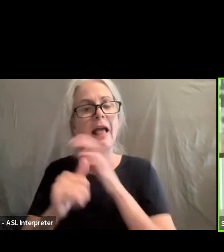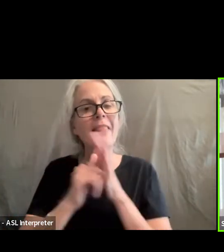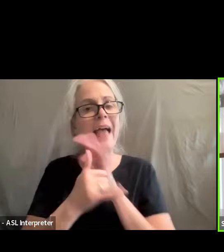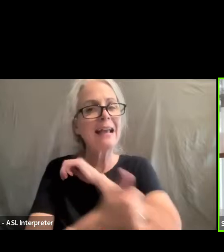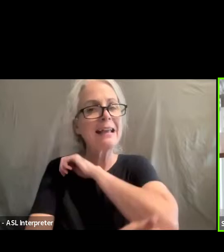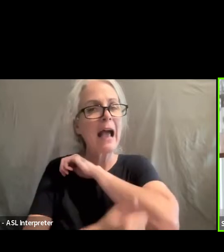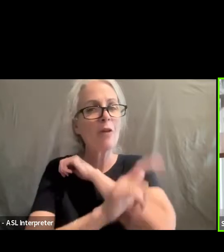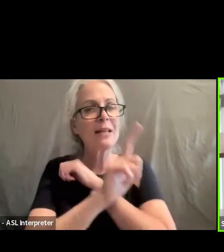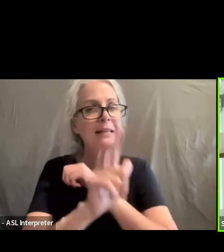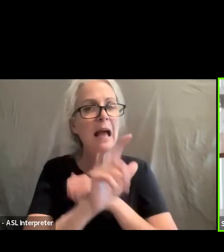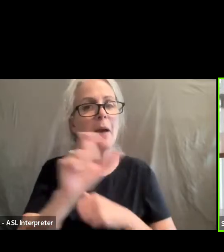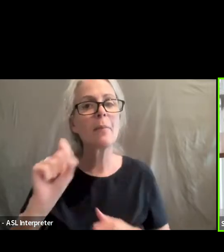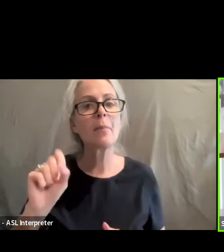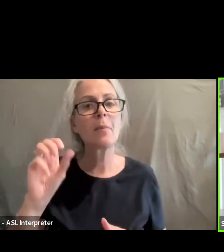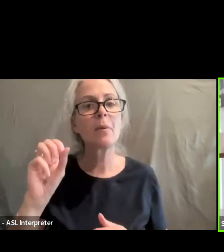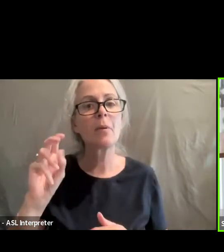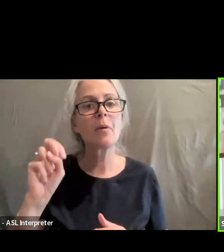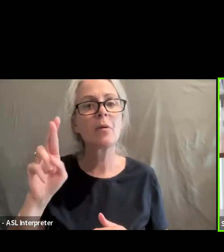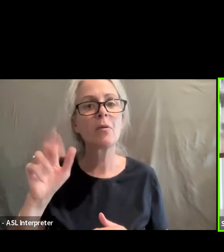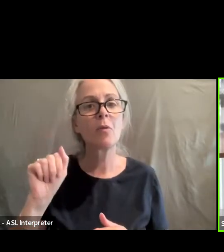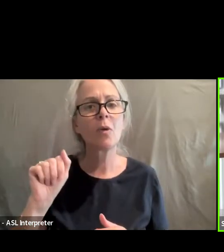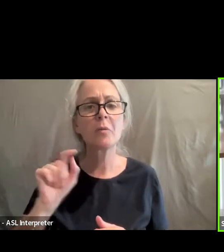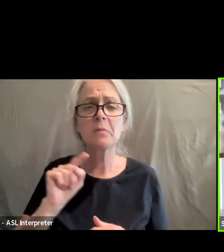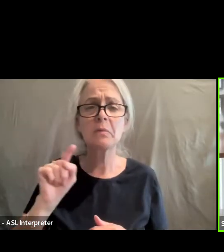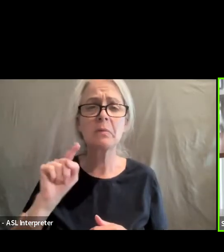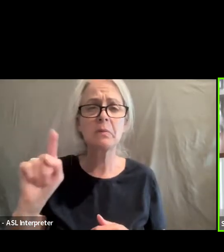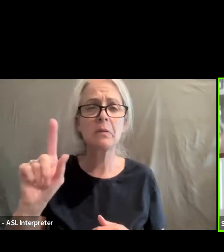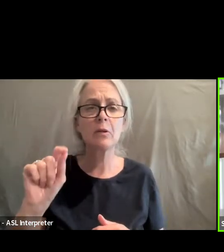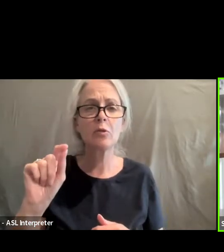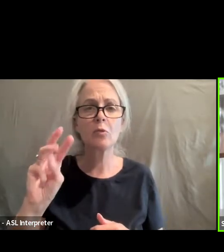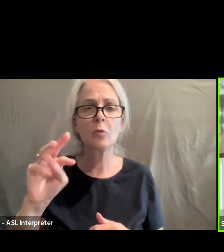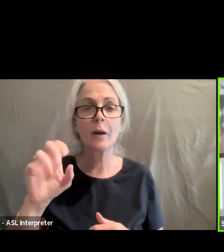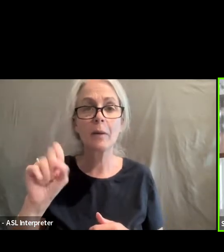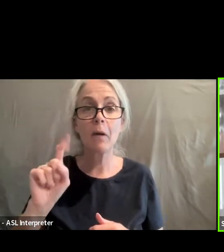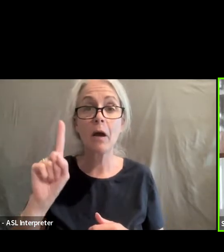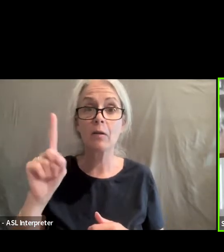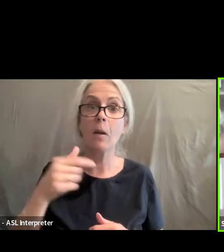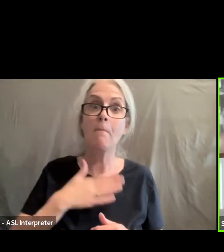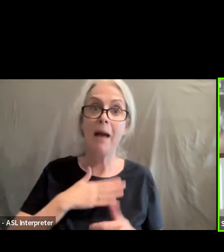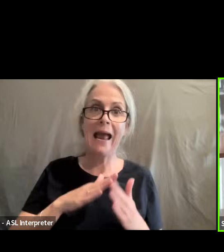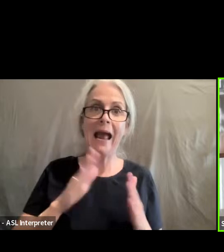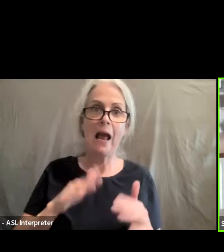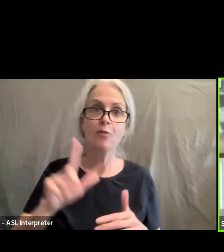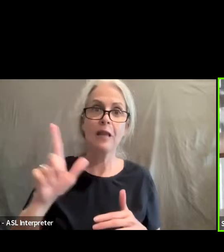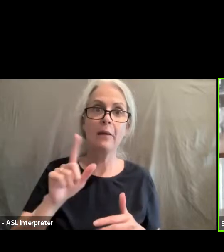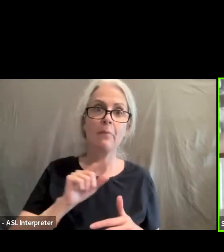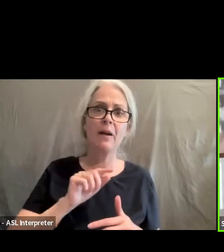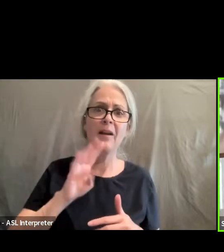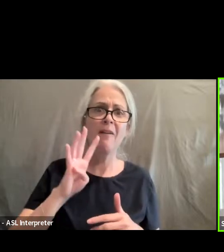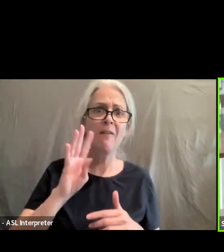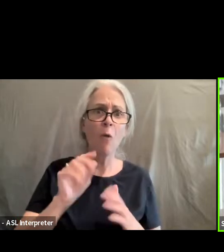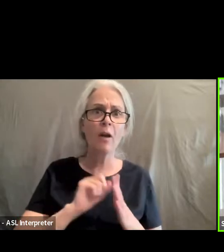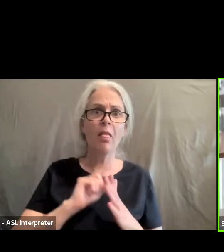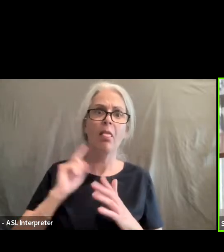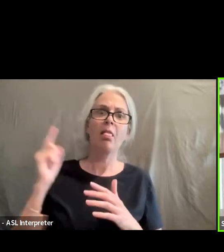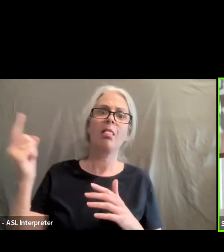library in Sonora was about 20 miles one way from my house to the library, and that's 40 miles, even though gas was less